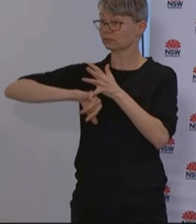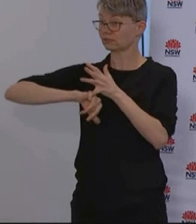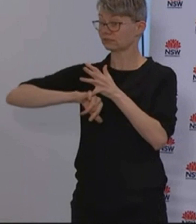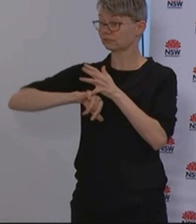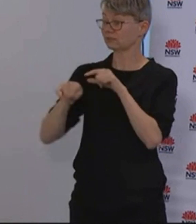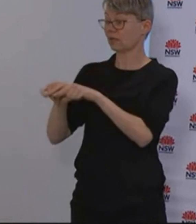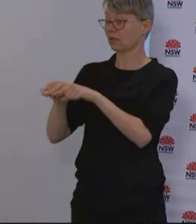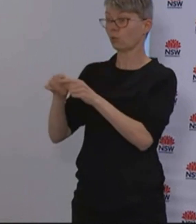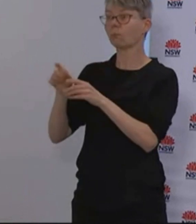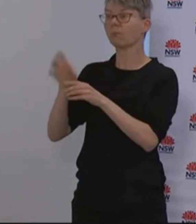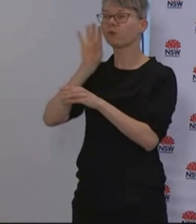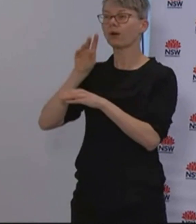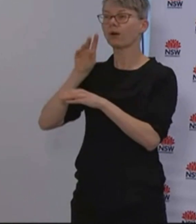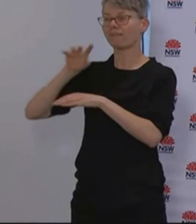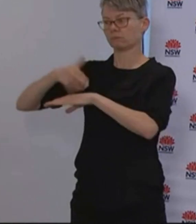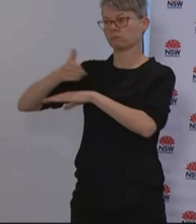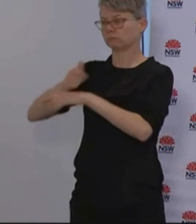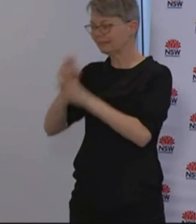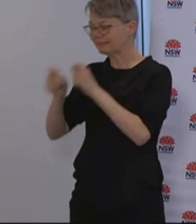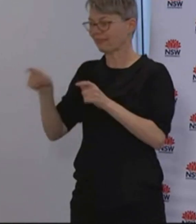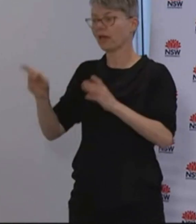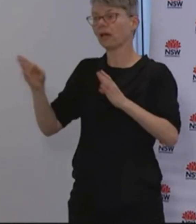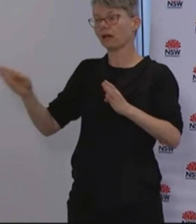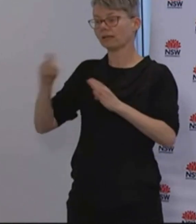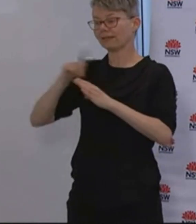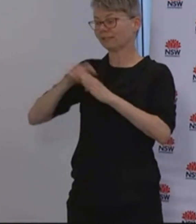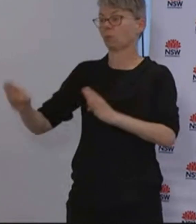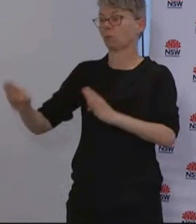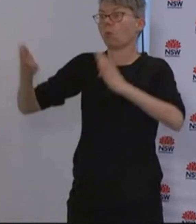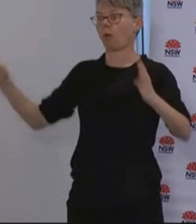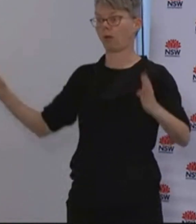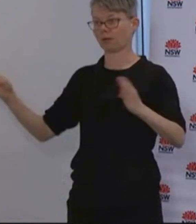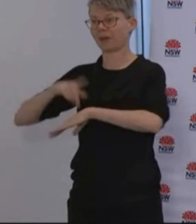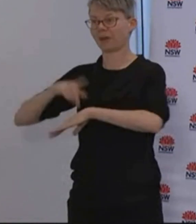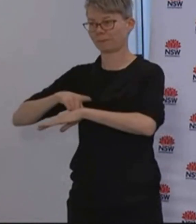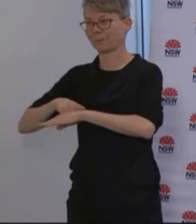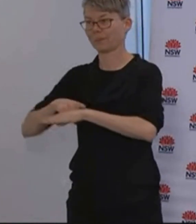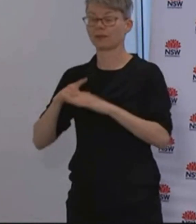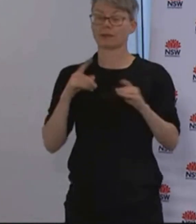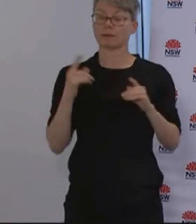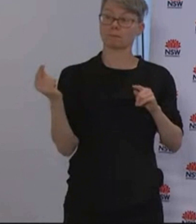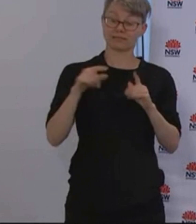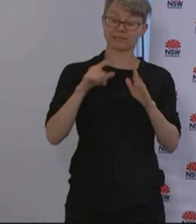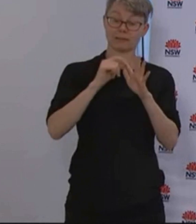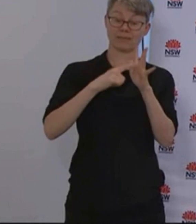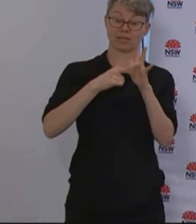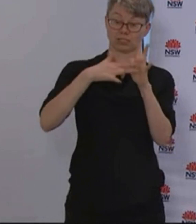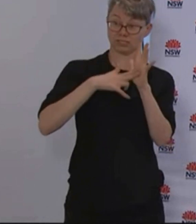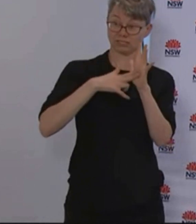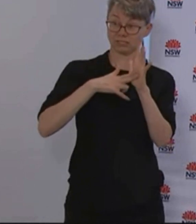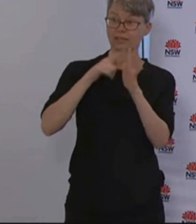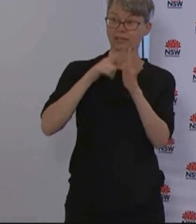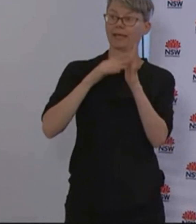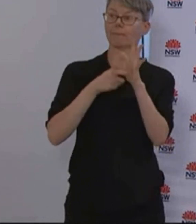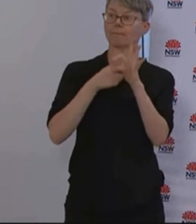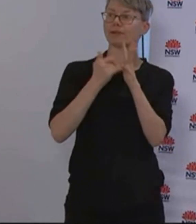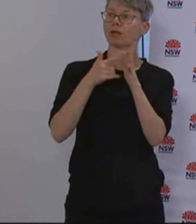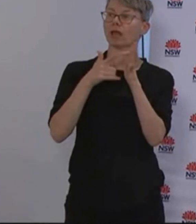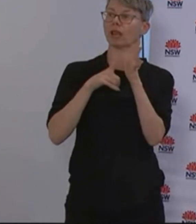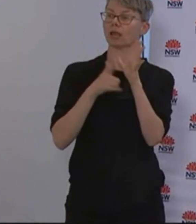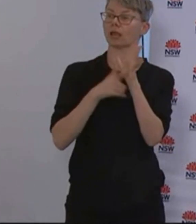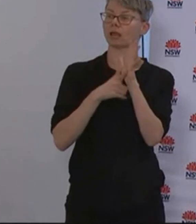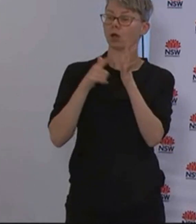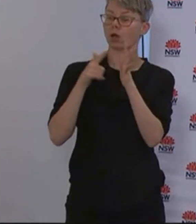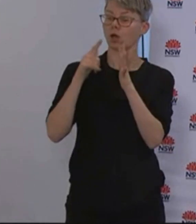additional sites. There will be a clinic at the Picton, at the Imperial Hotel in Picton,